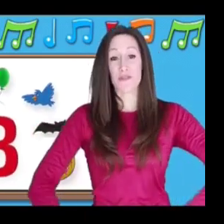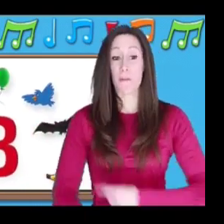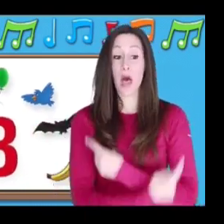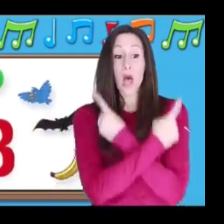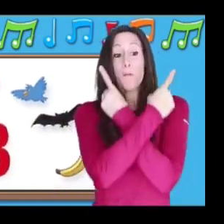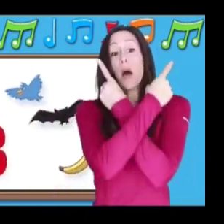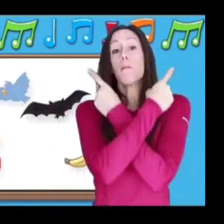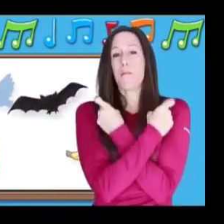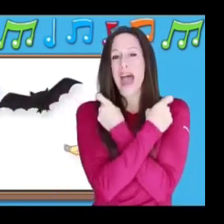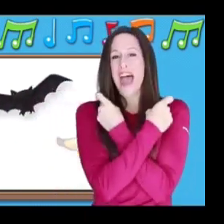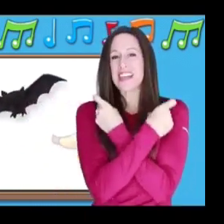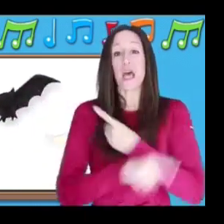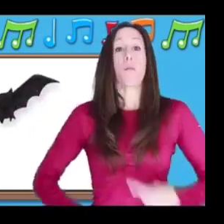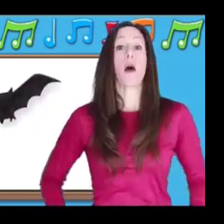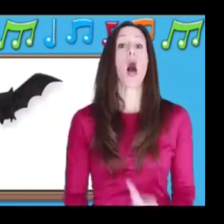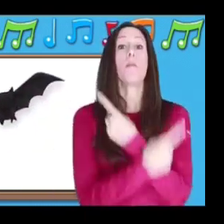for bat,